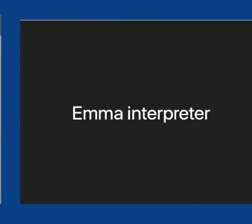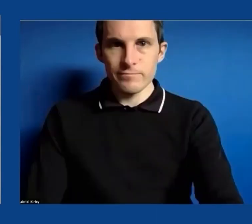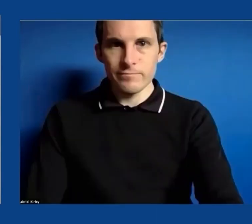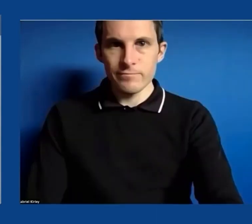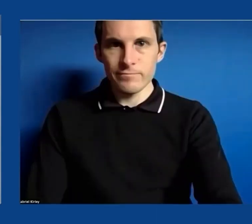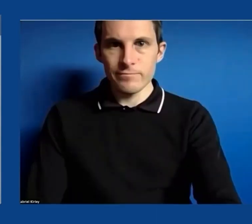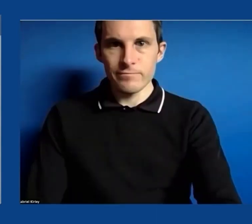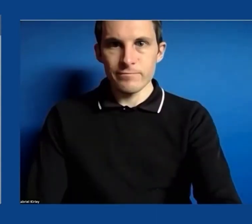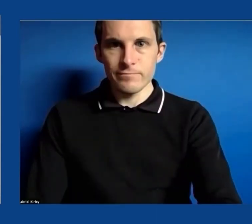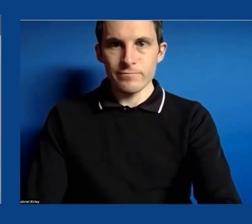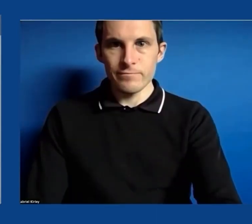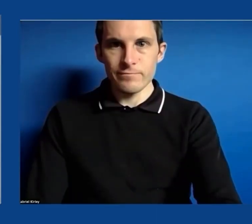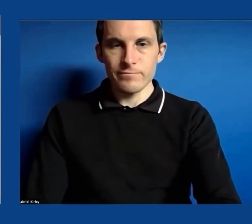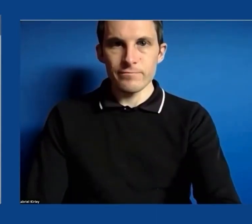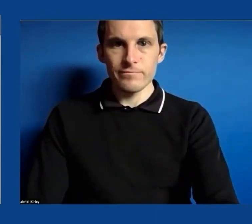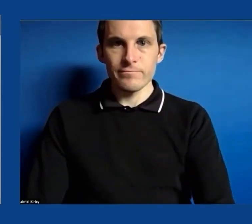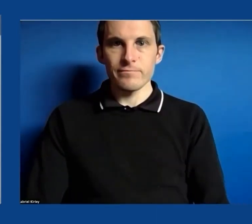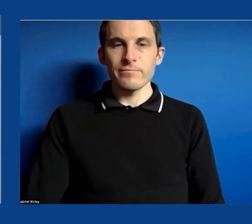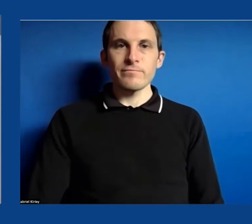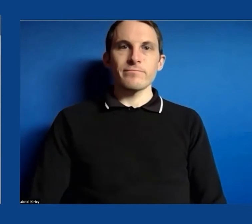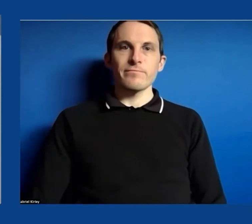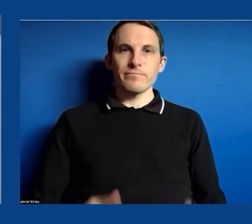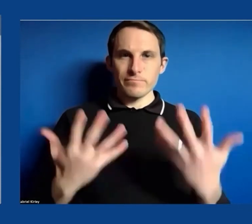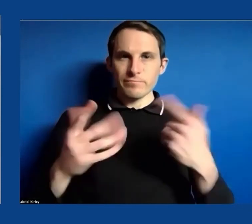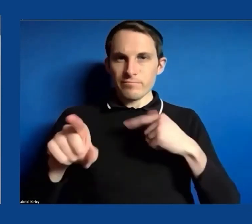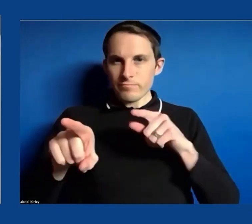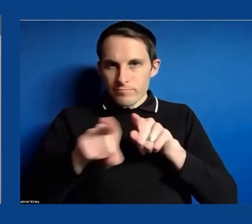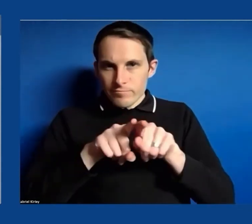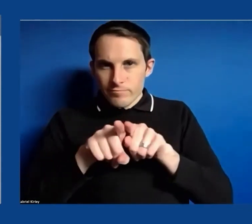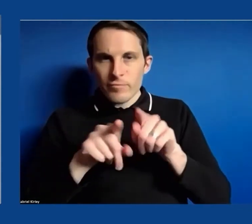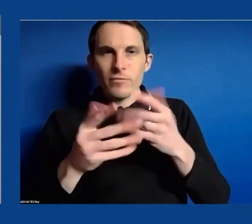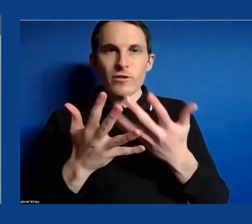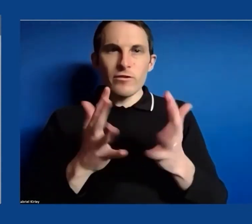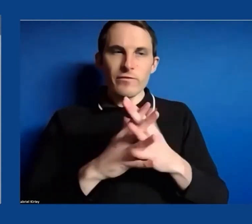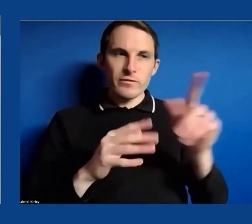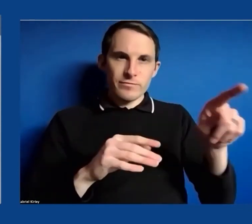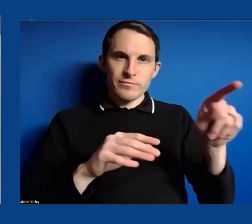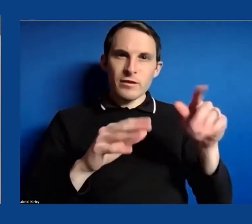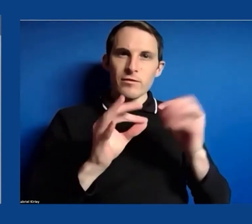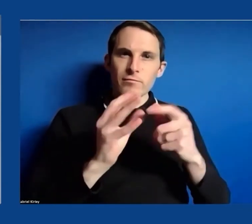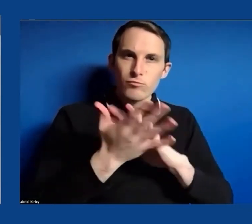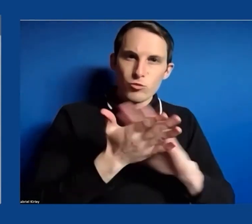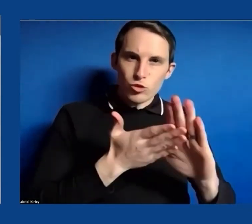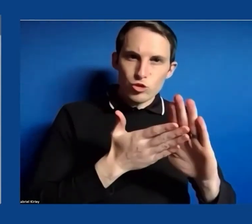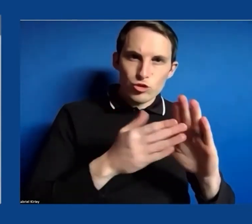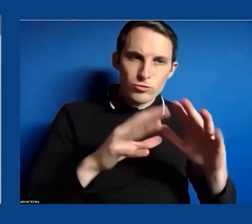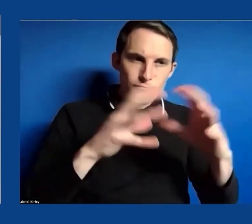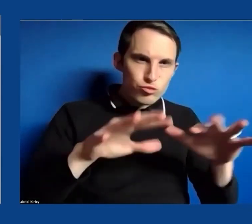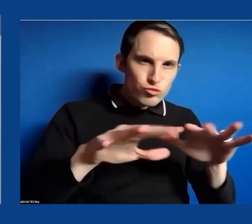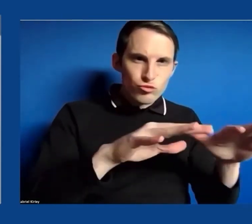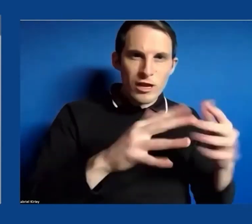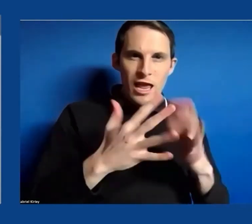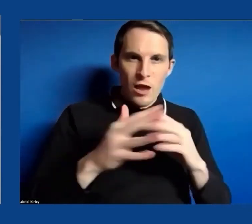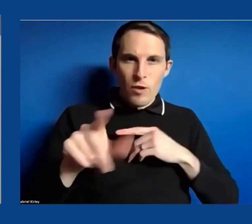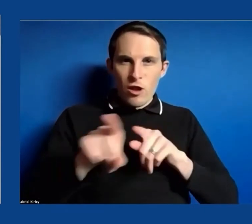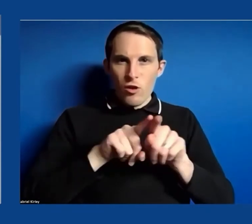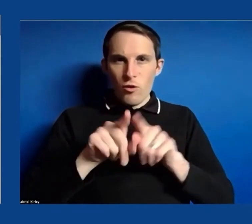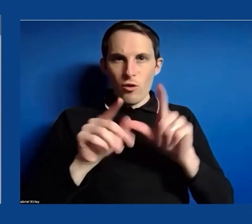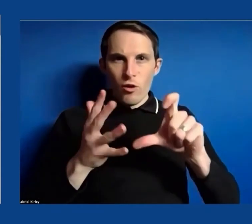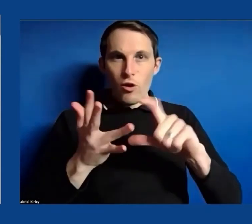coded, how we learnt to code, to keep demonstrating that point of difference.